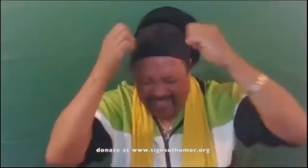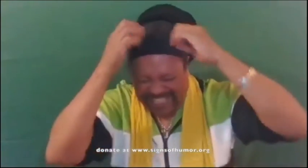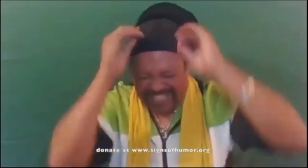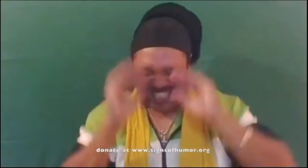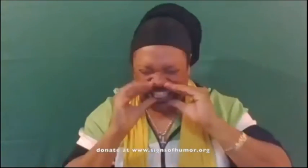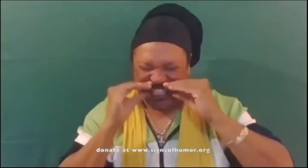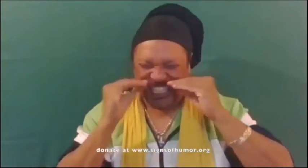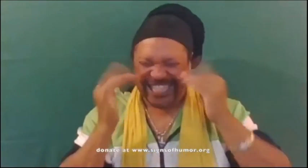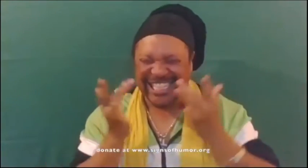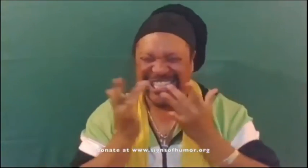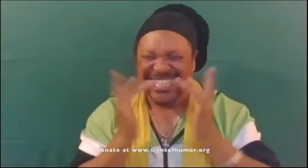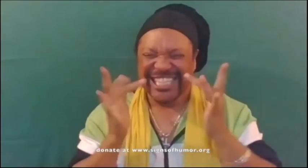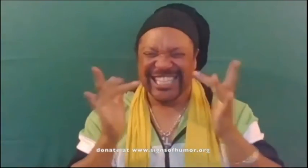T, right?